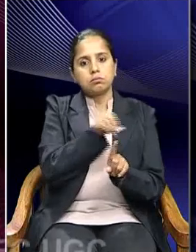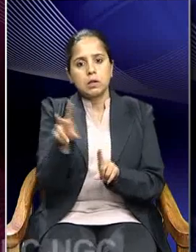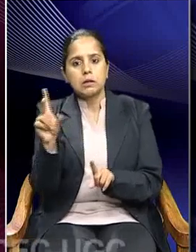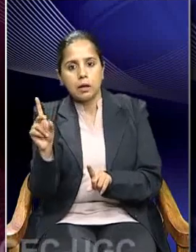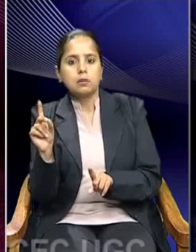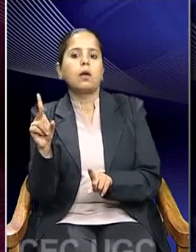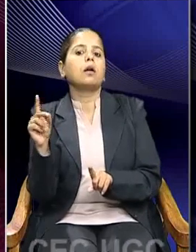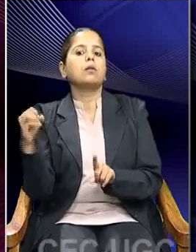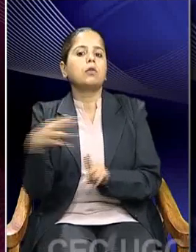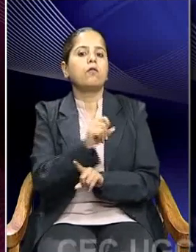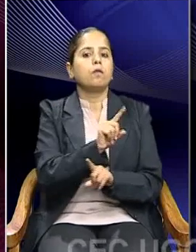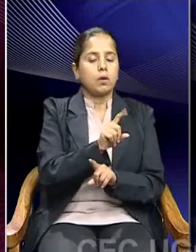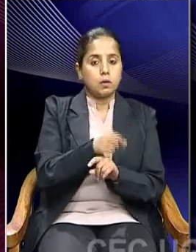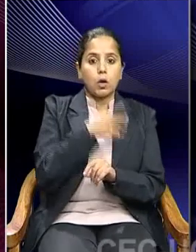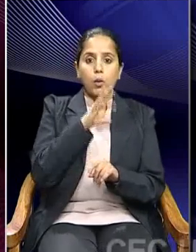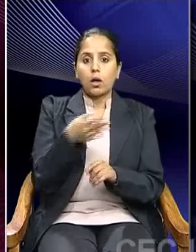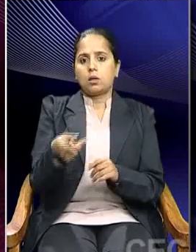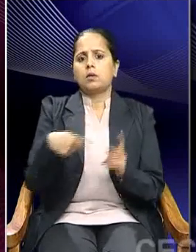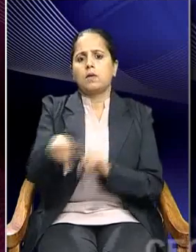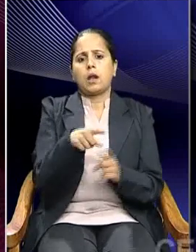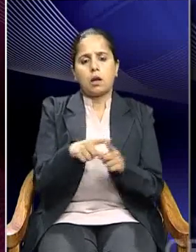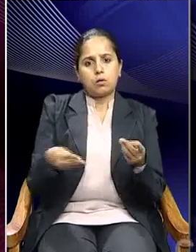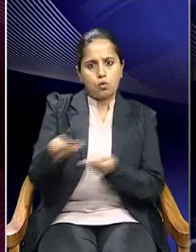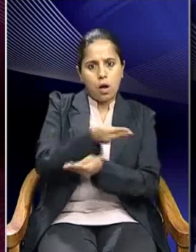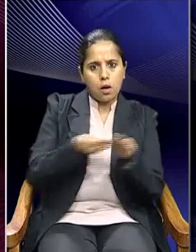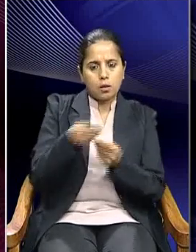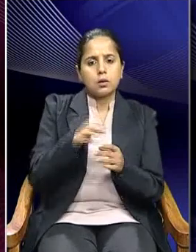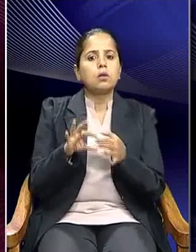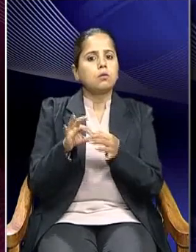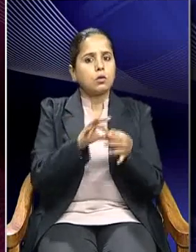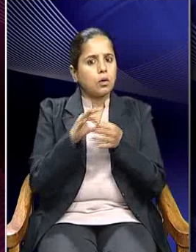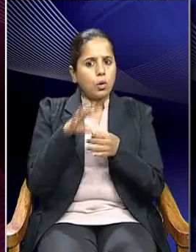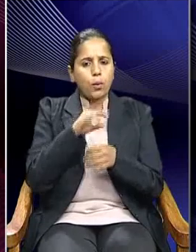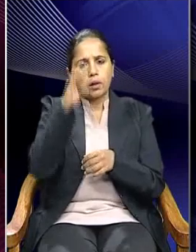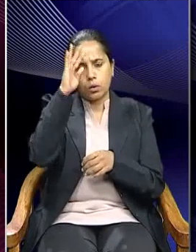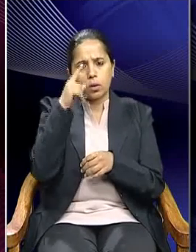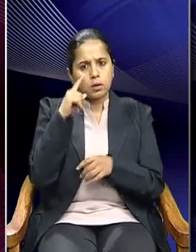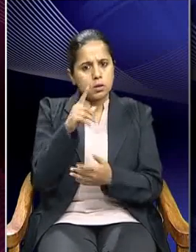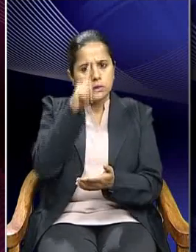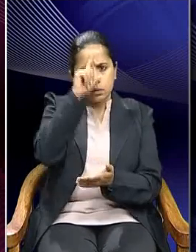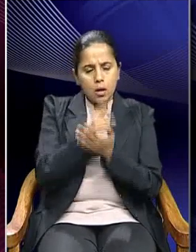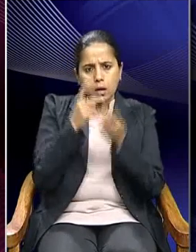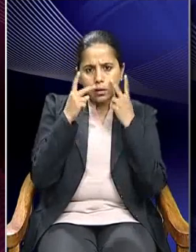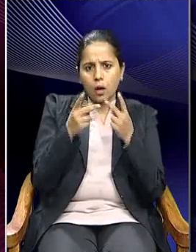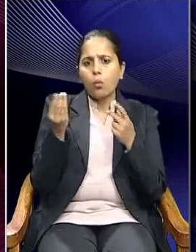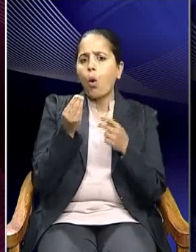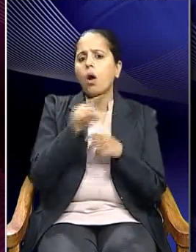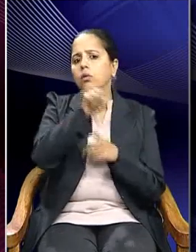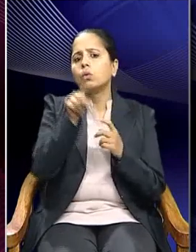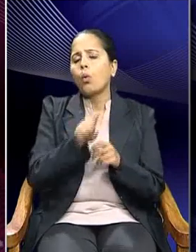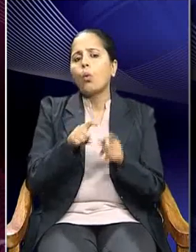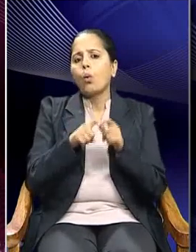And transactional relationship, where theory determines what questions are to be asked in